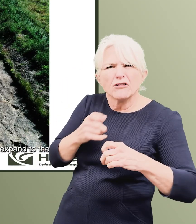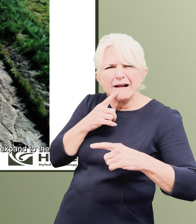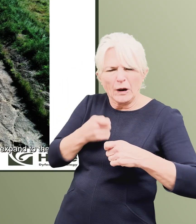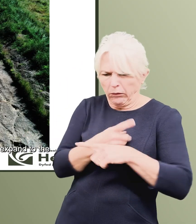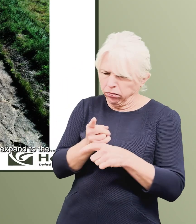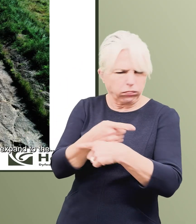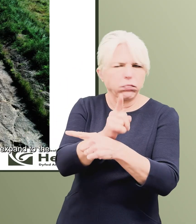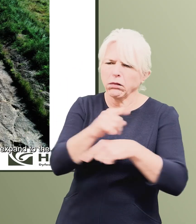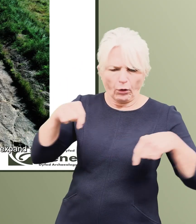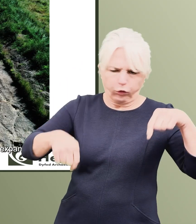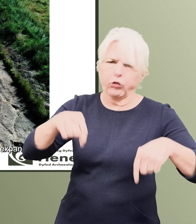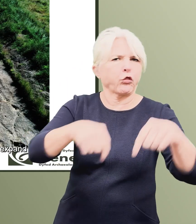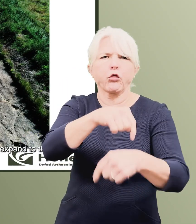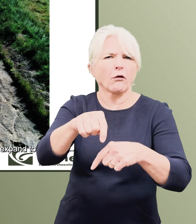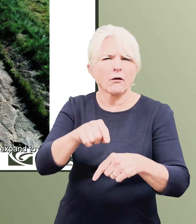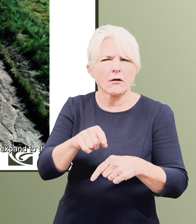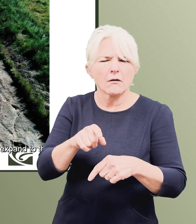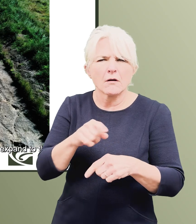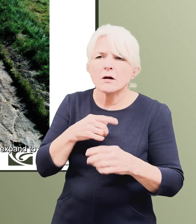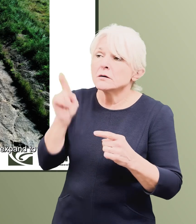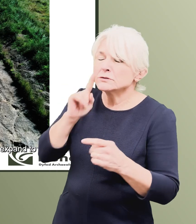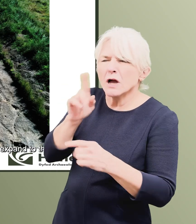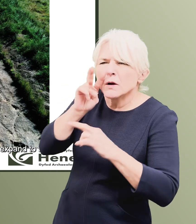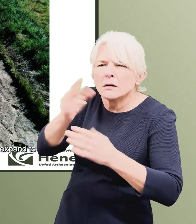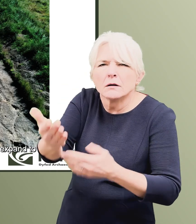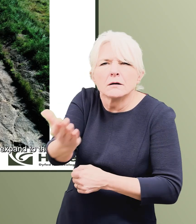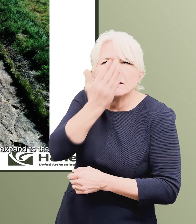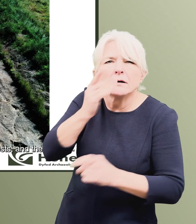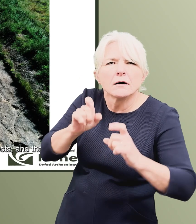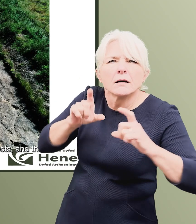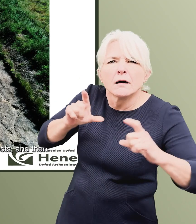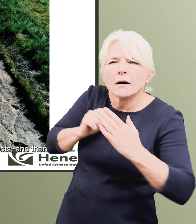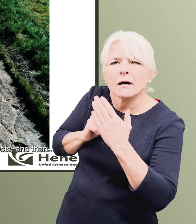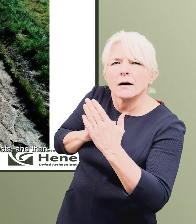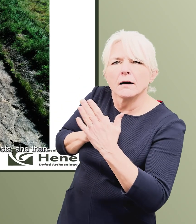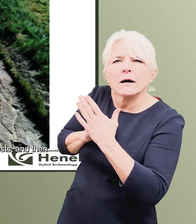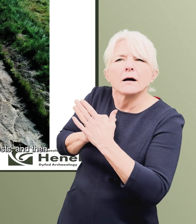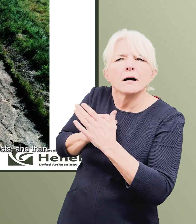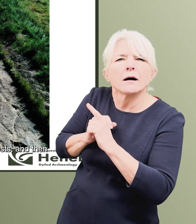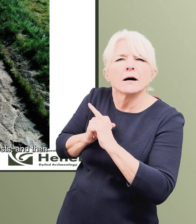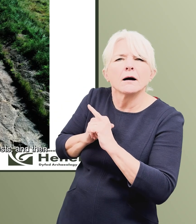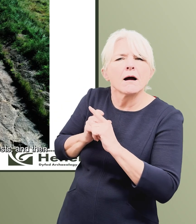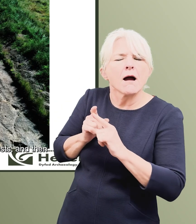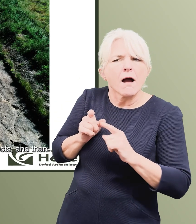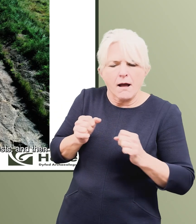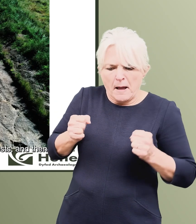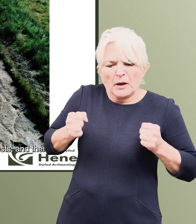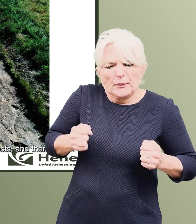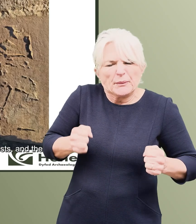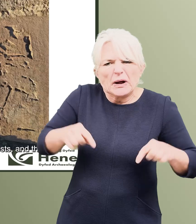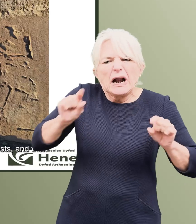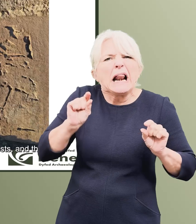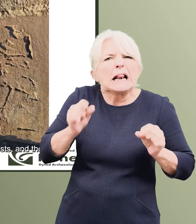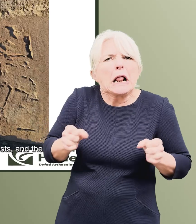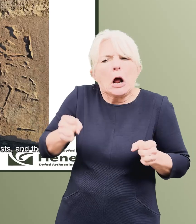which they then expand to the south, which is on the left here, much more substantially with much bigger